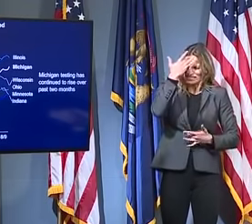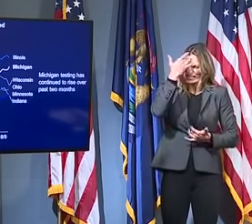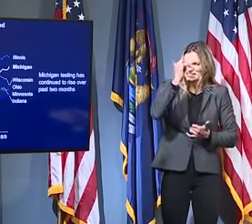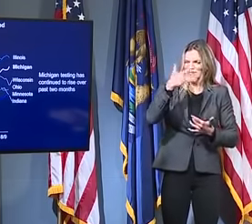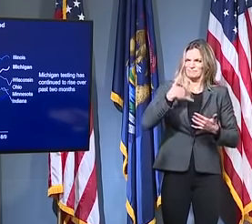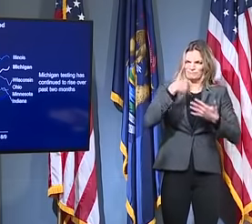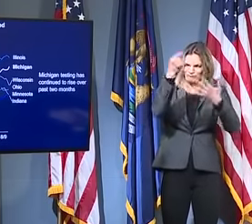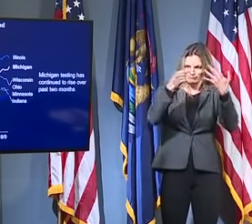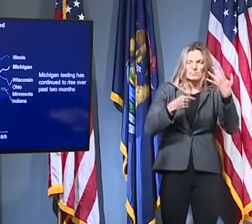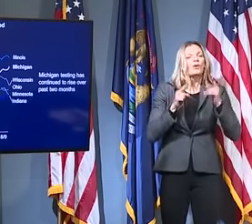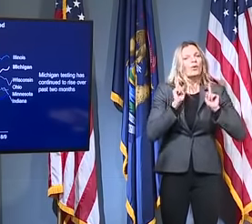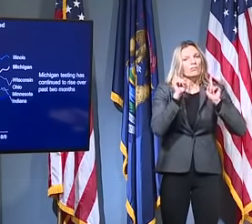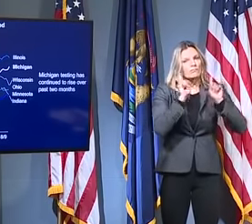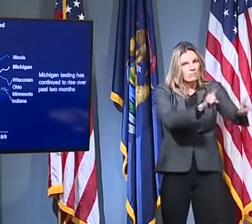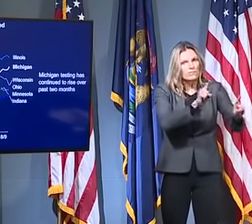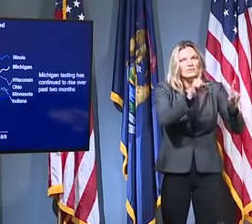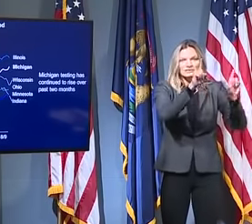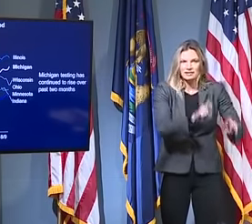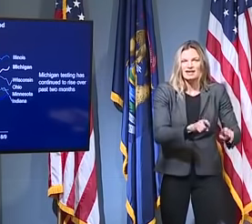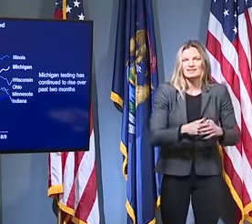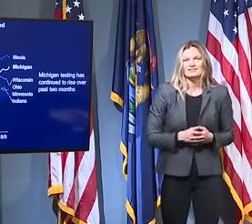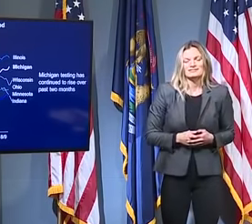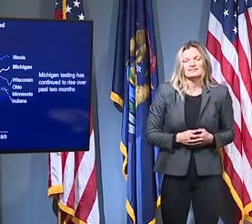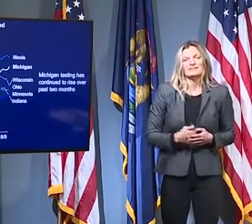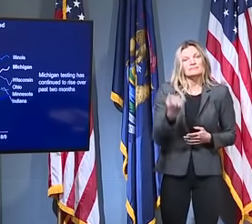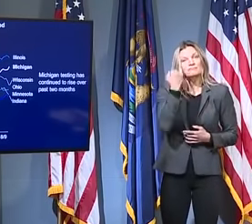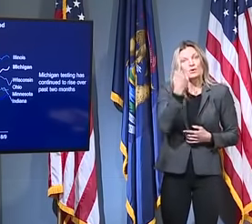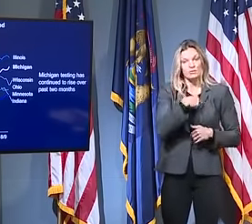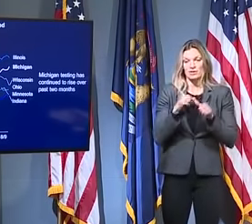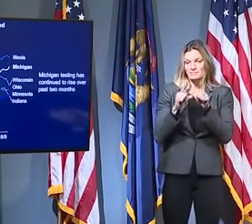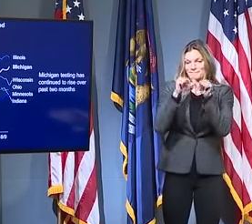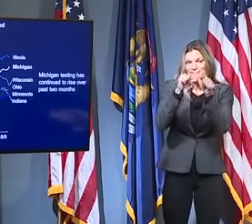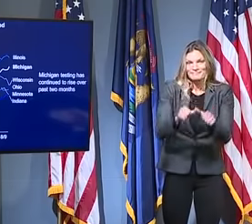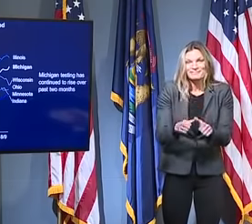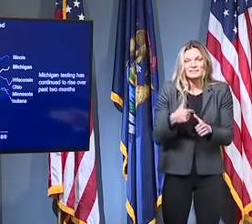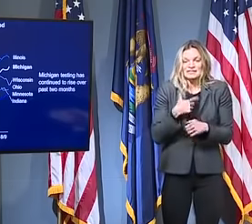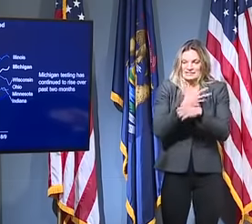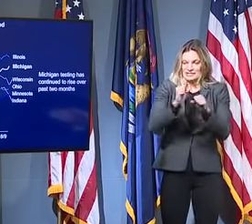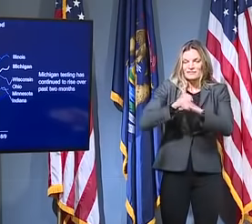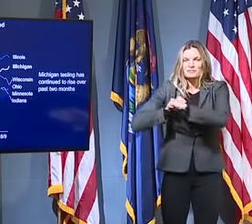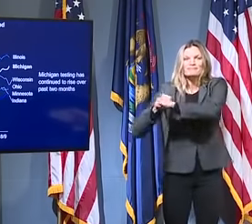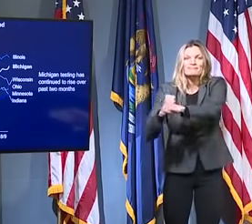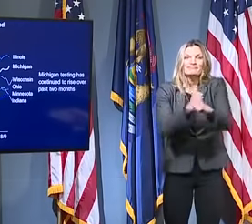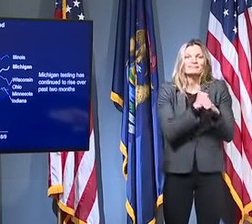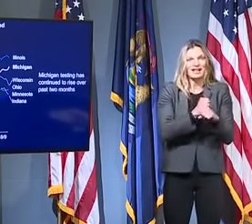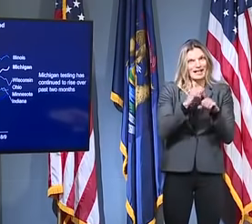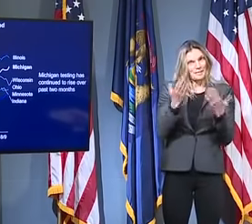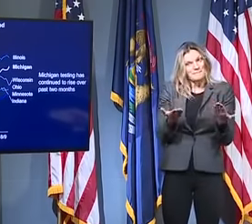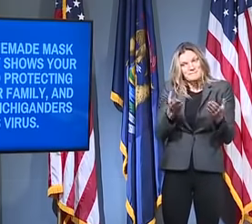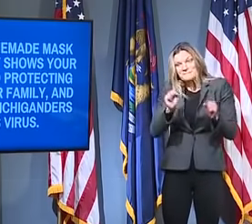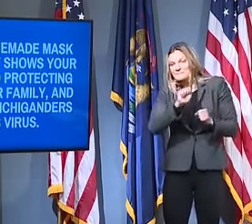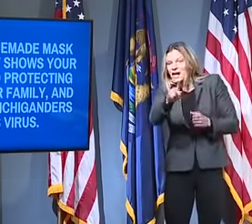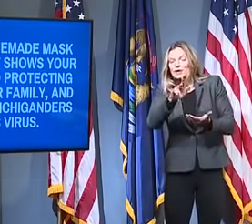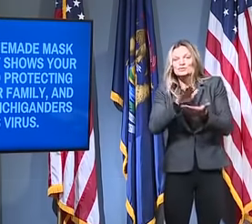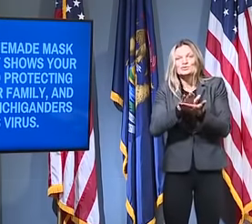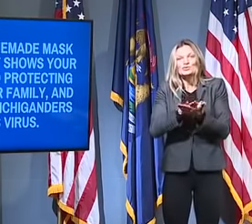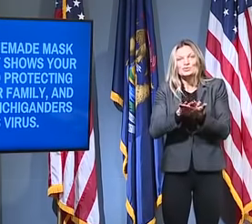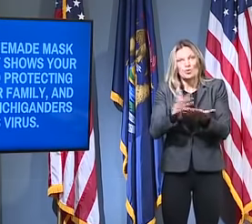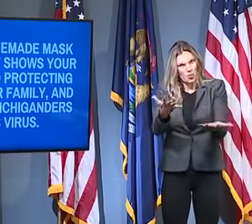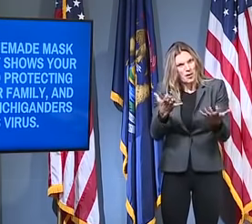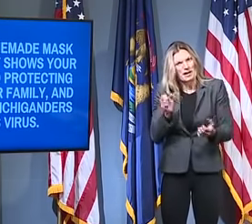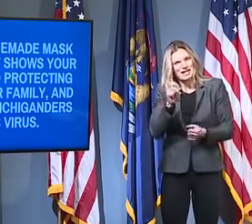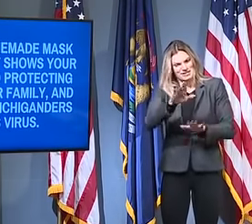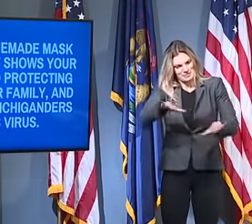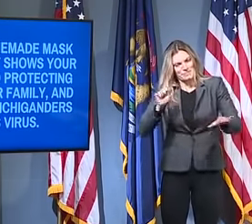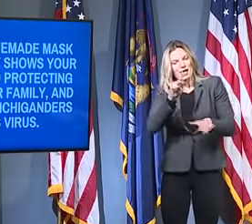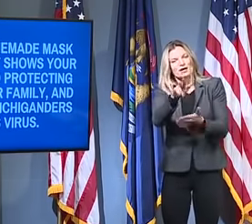whole state in a stronger position to send our kids back to school safely. Wearing a homemade mask is